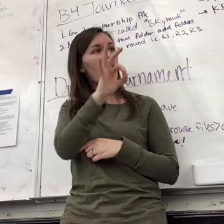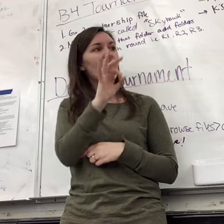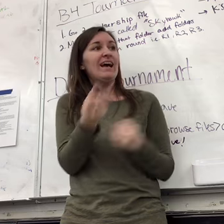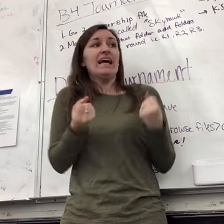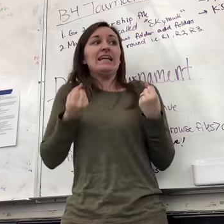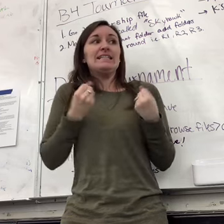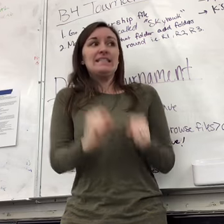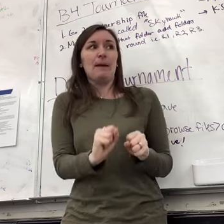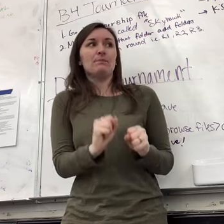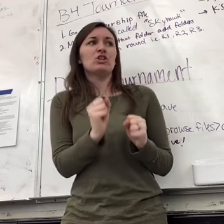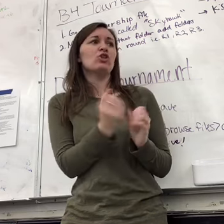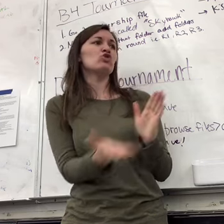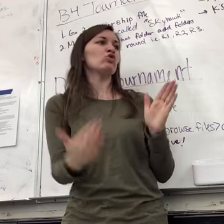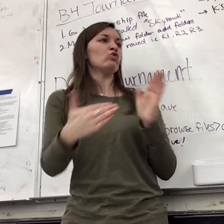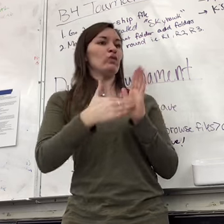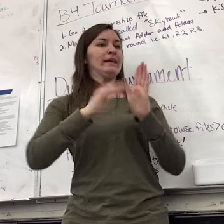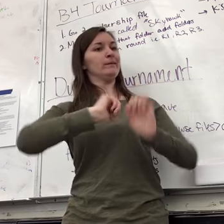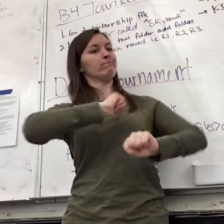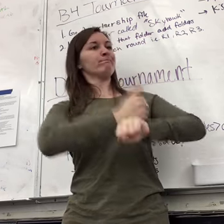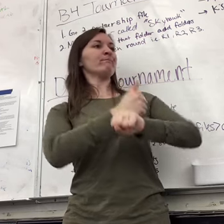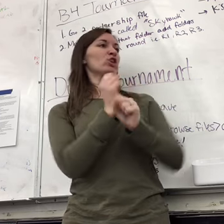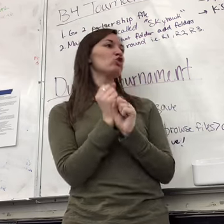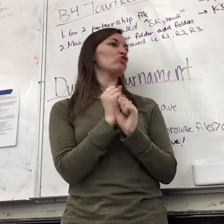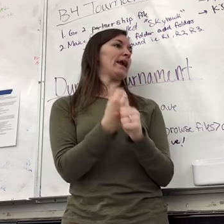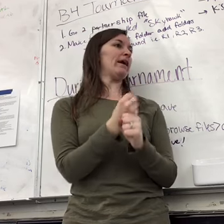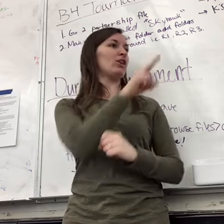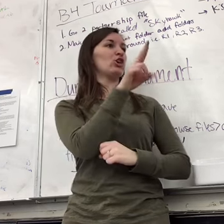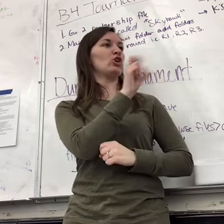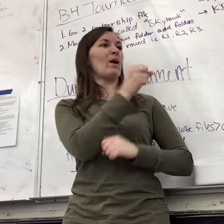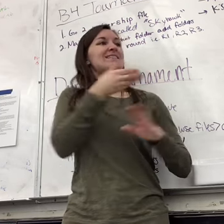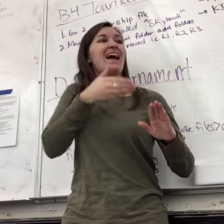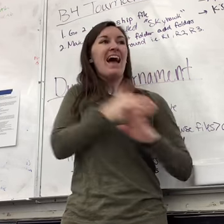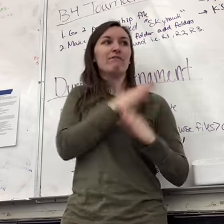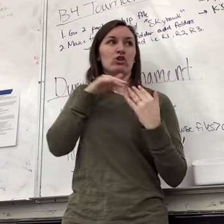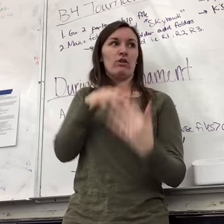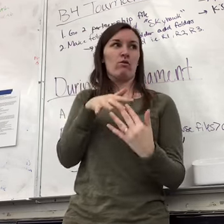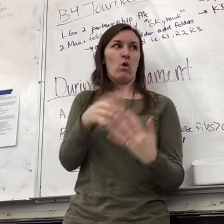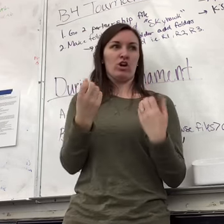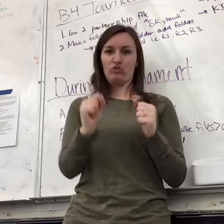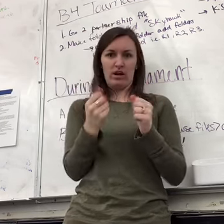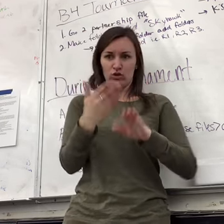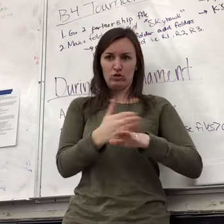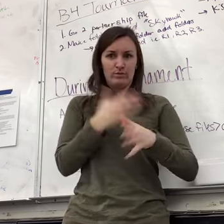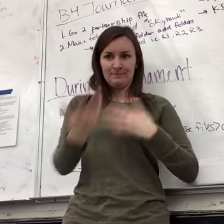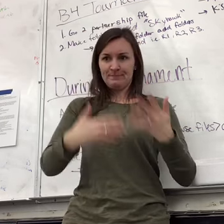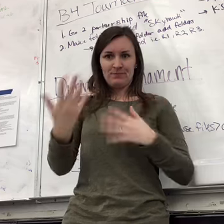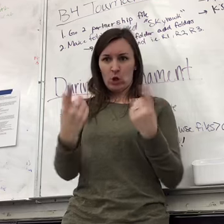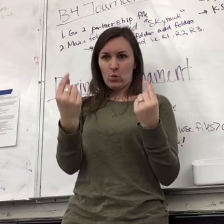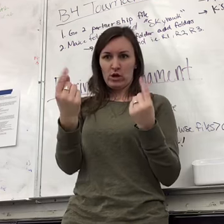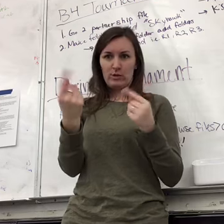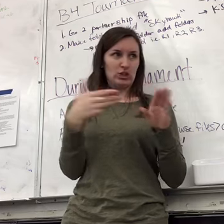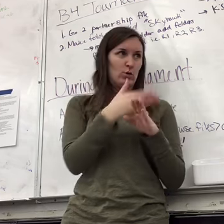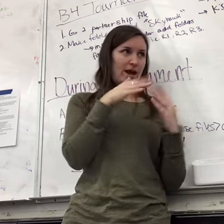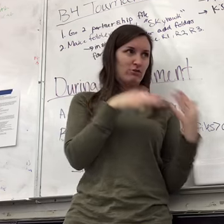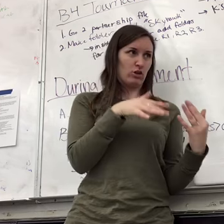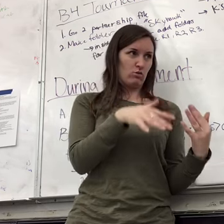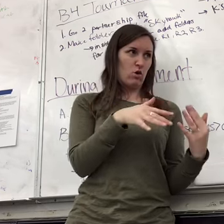United States following the Civil War. Goes from 1865 until 1877, so begins with the end of the Civil